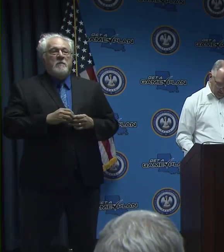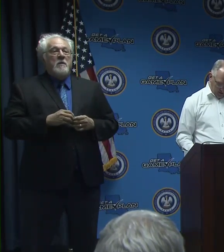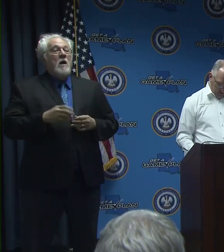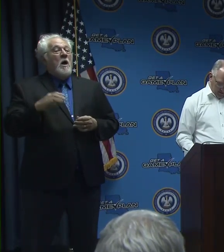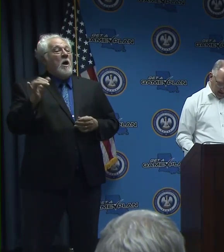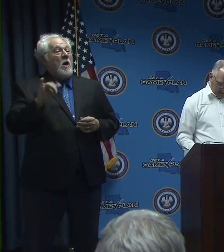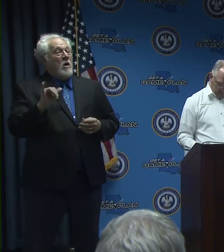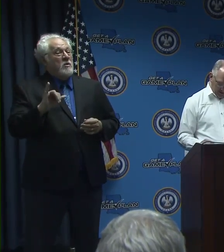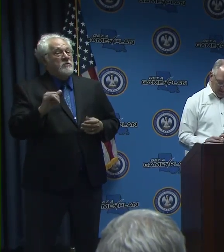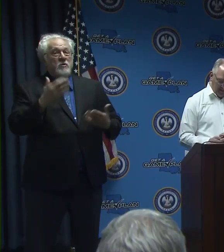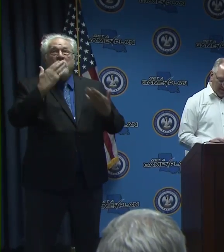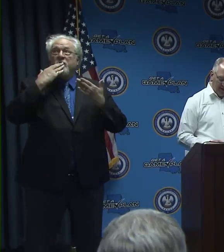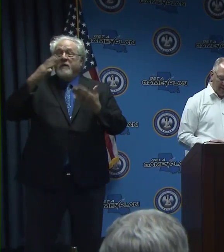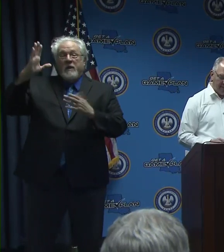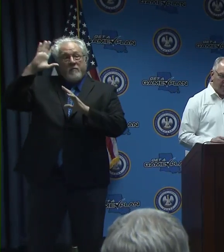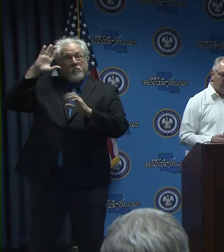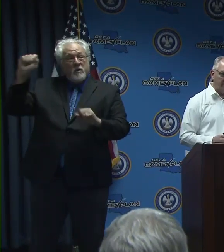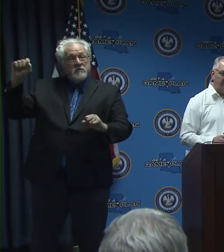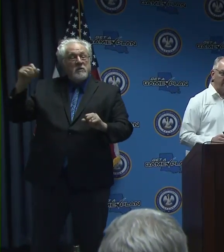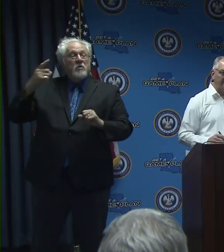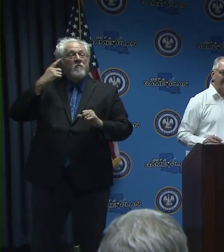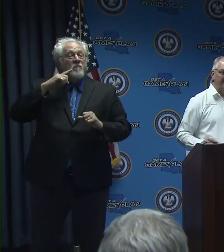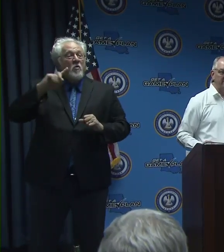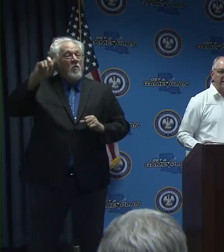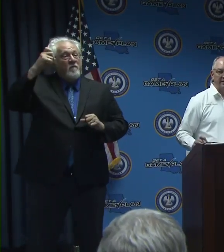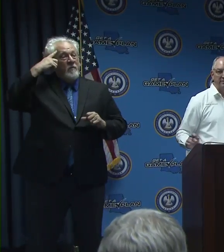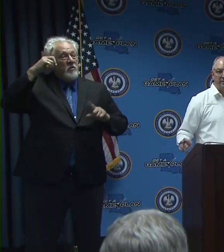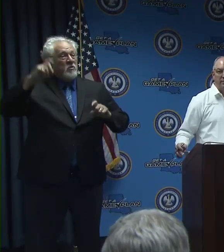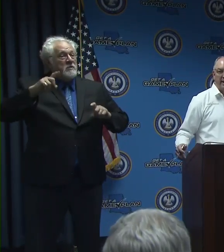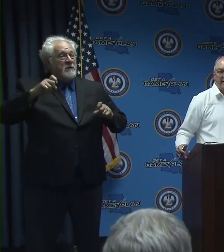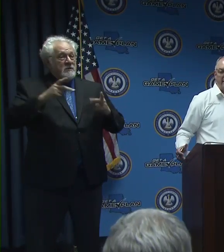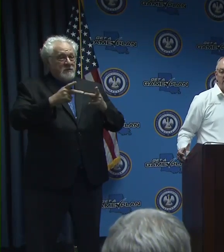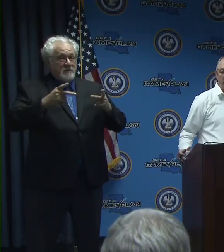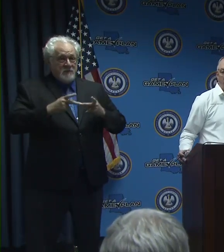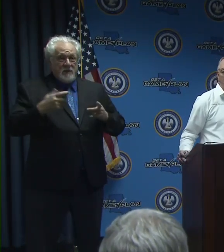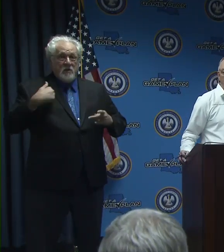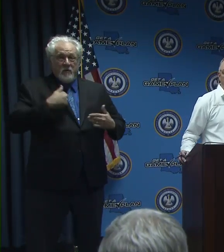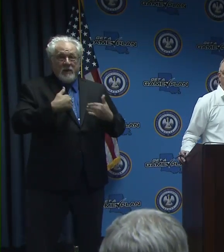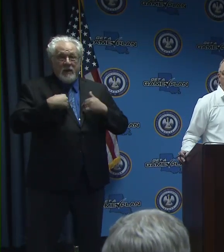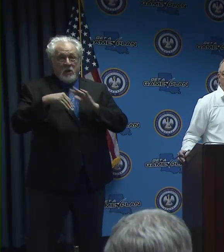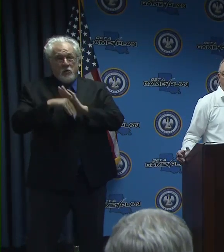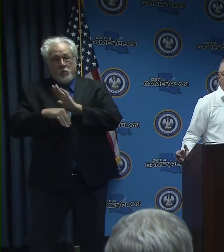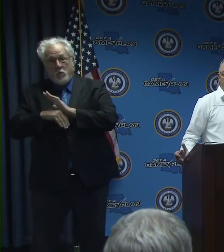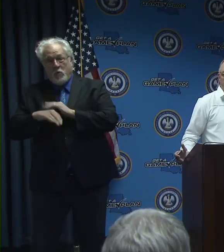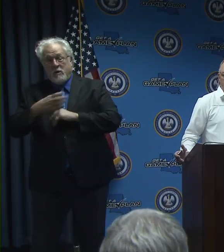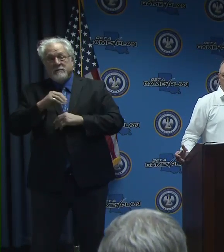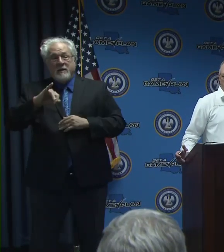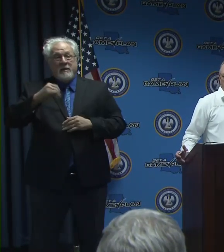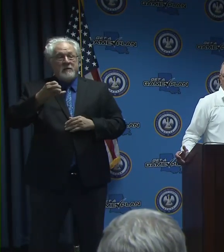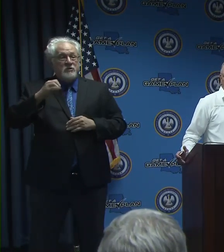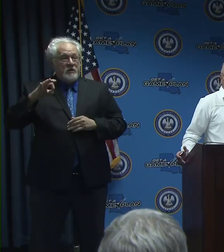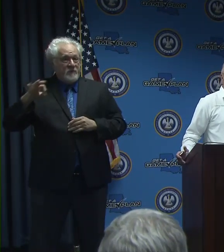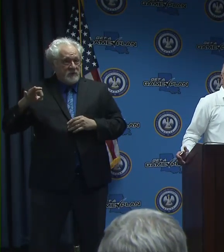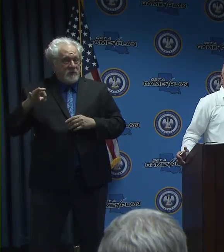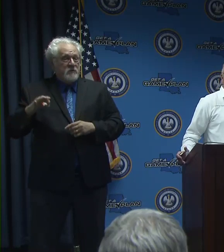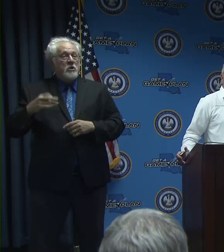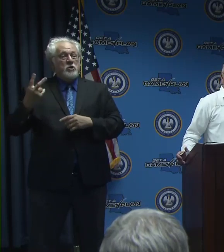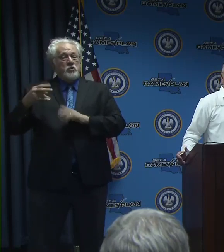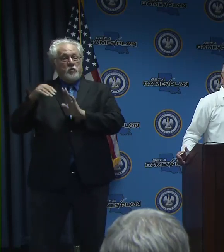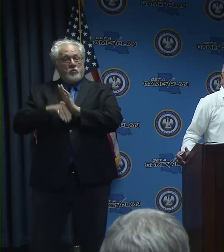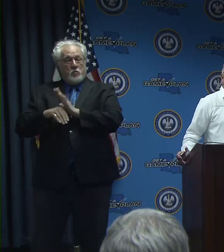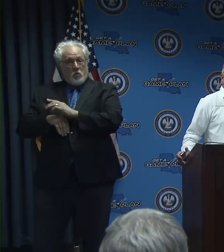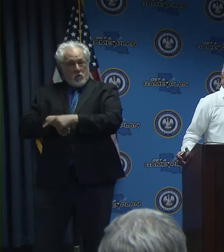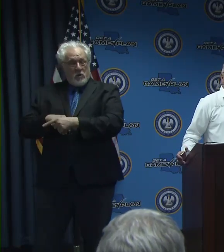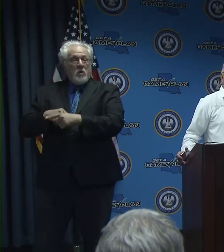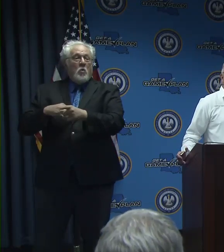I also thank the President for the federal testing sites that we had in New Orleans and Jefferson. 2 in New Orleans